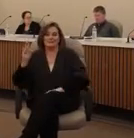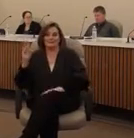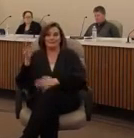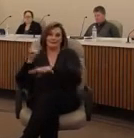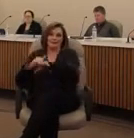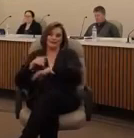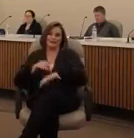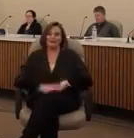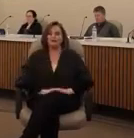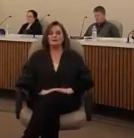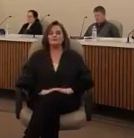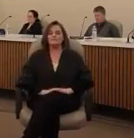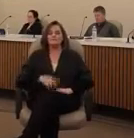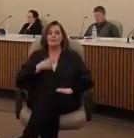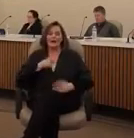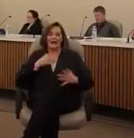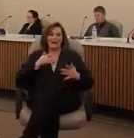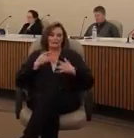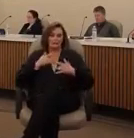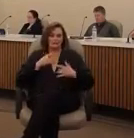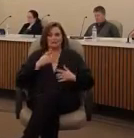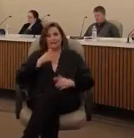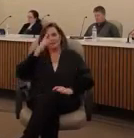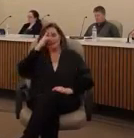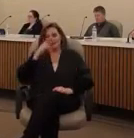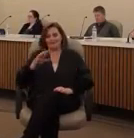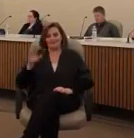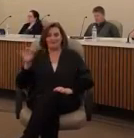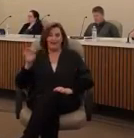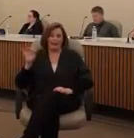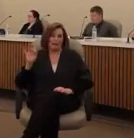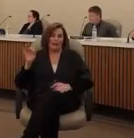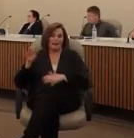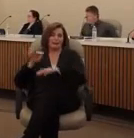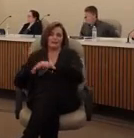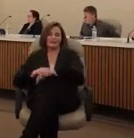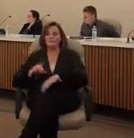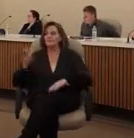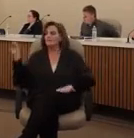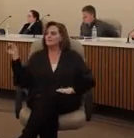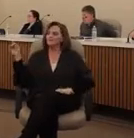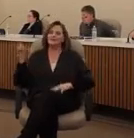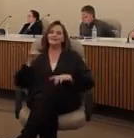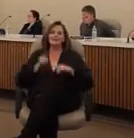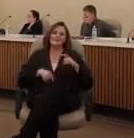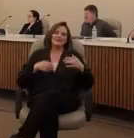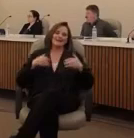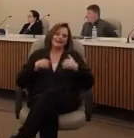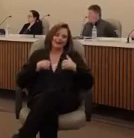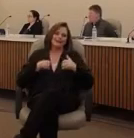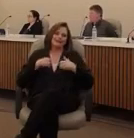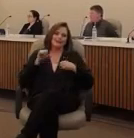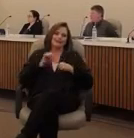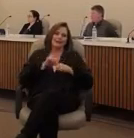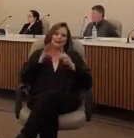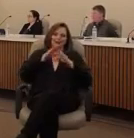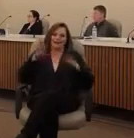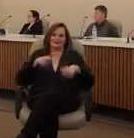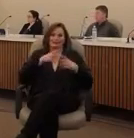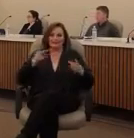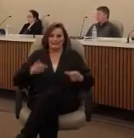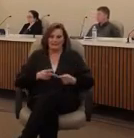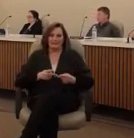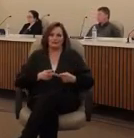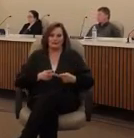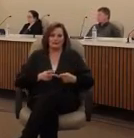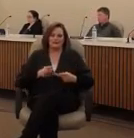concerned that, I would think 9 o'clock in an area like. So you can't really have a gas station, I think, that's not open when people are on their way